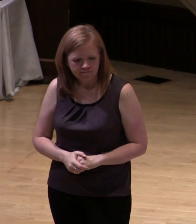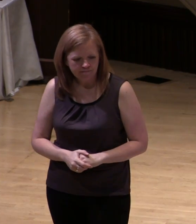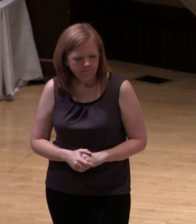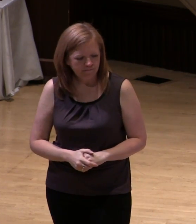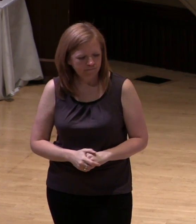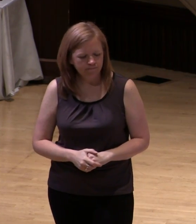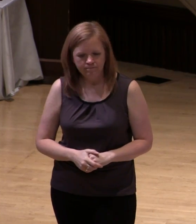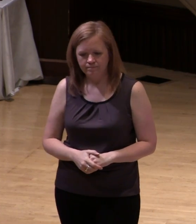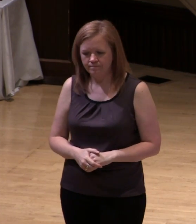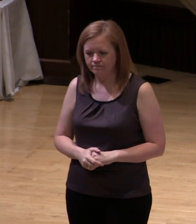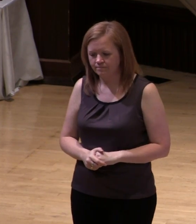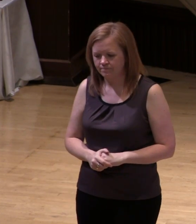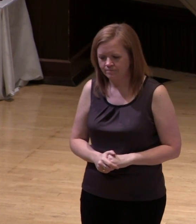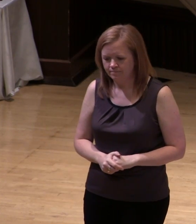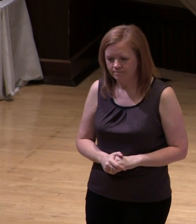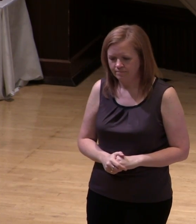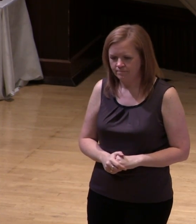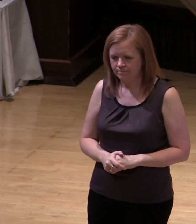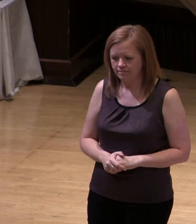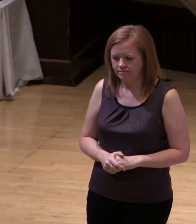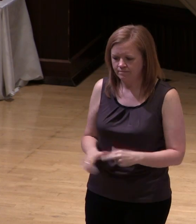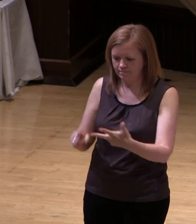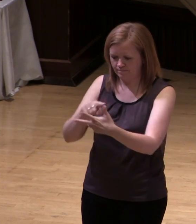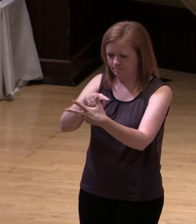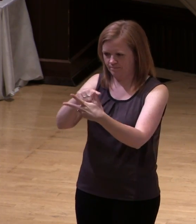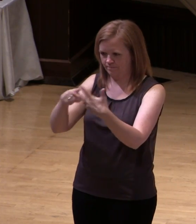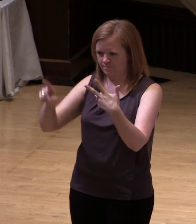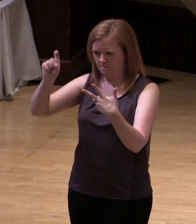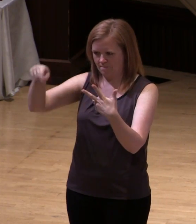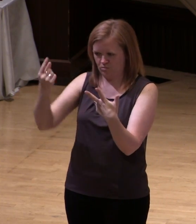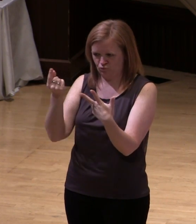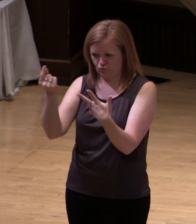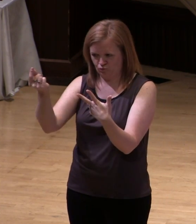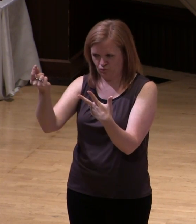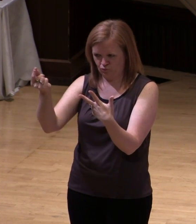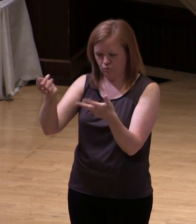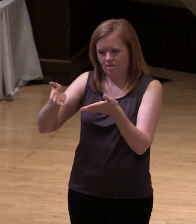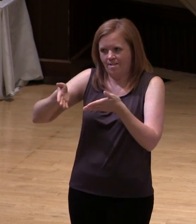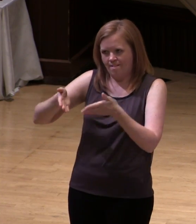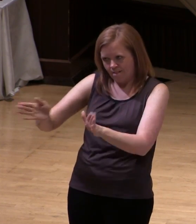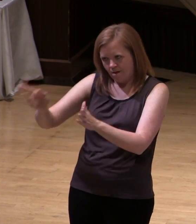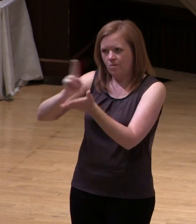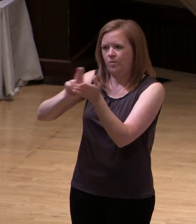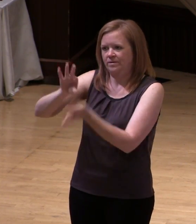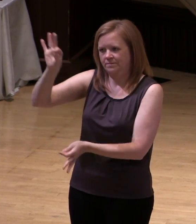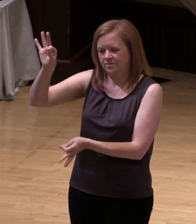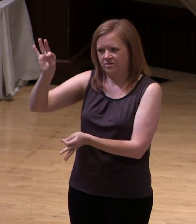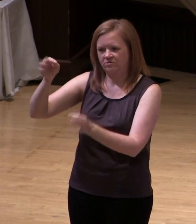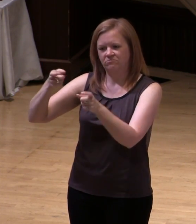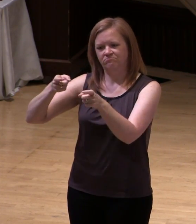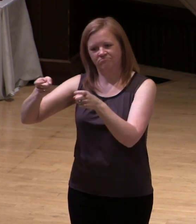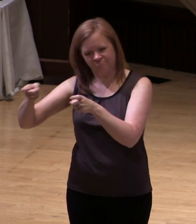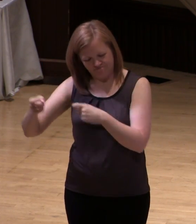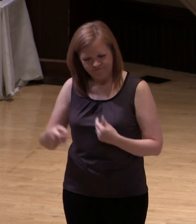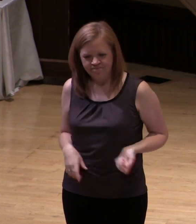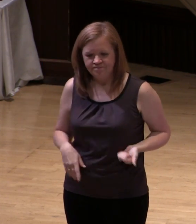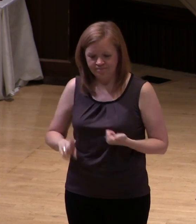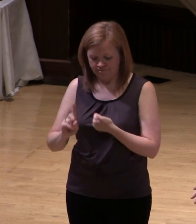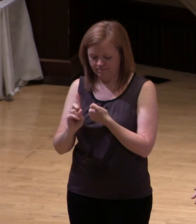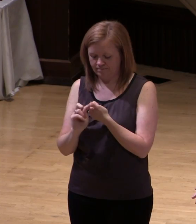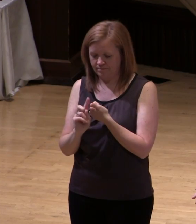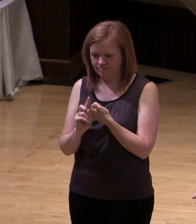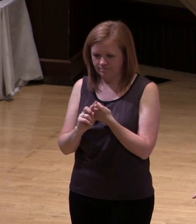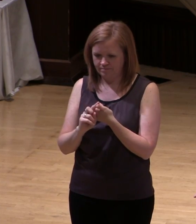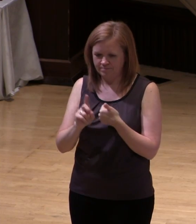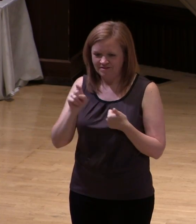There are three things that you need to do to allow the Holy Spirit to be in charge. The first is you need